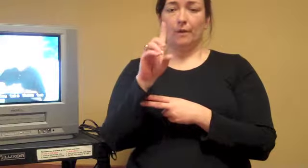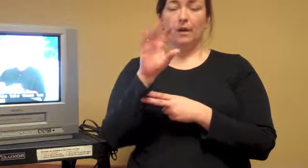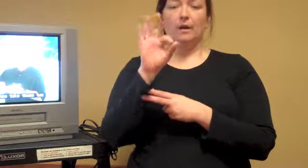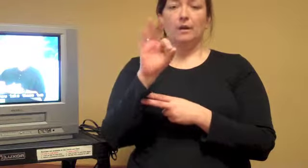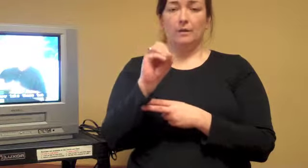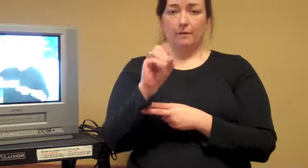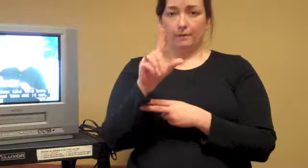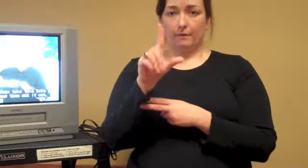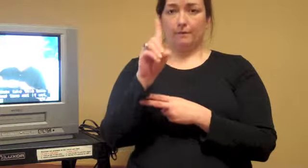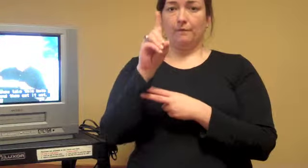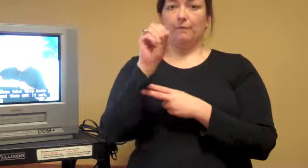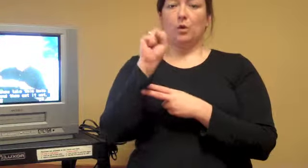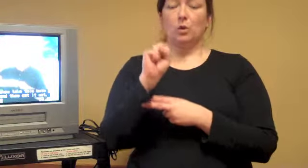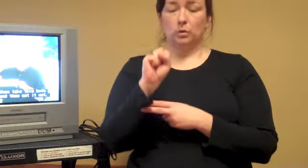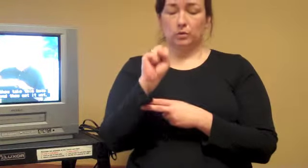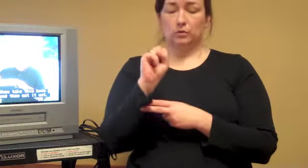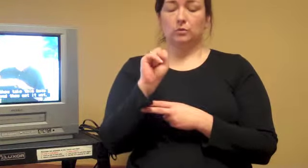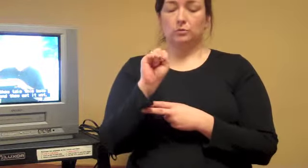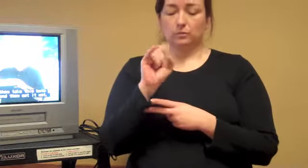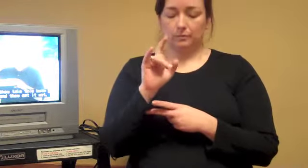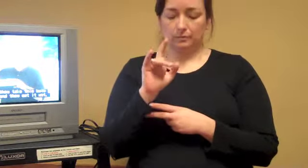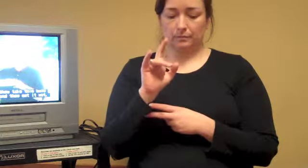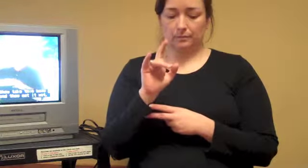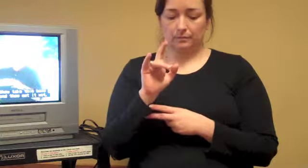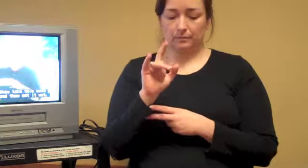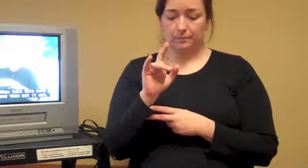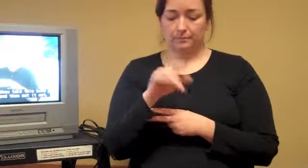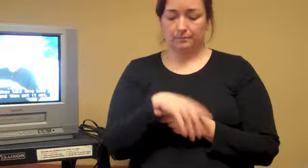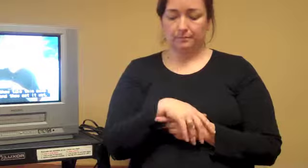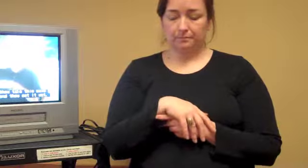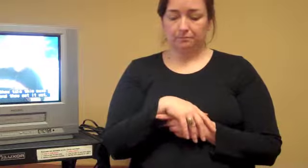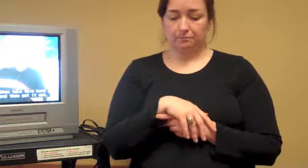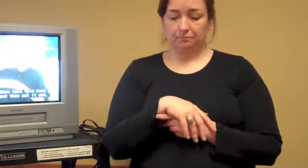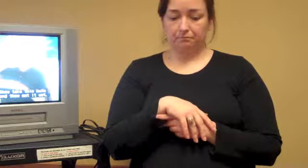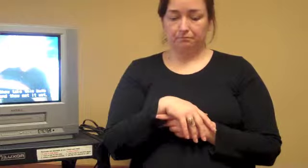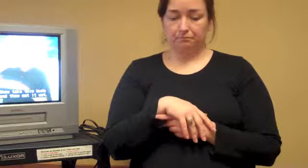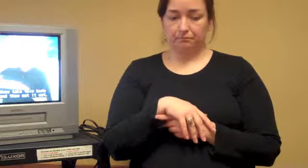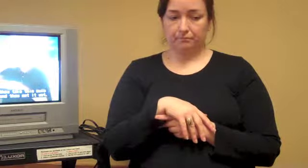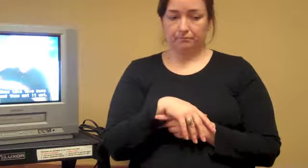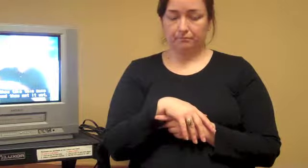these two, and they take this bulb here, and they get it wet.